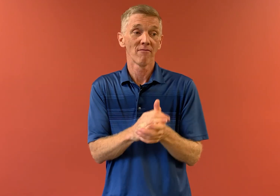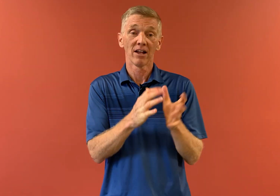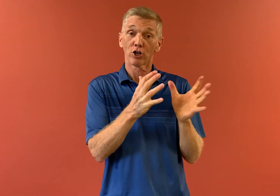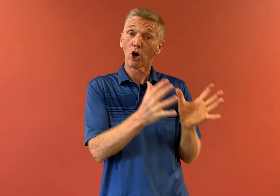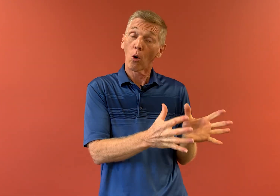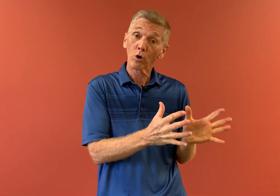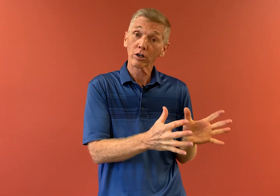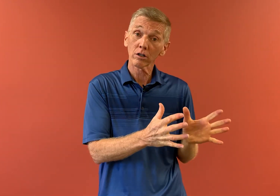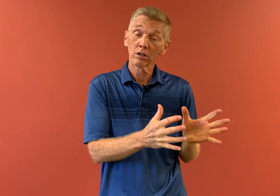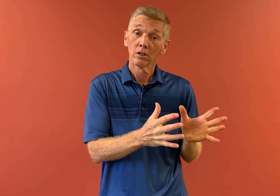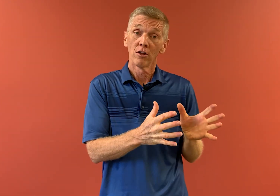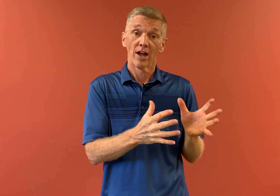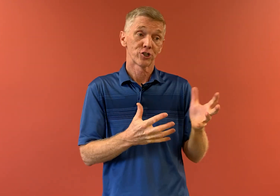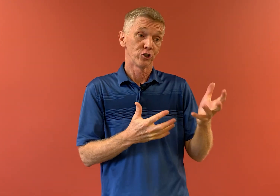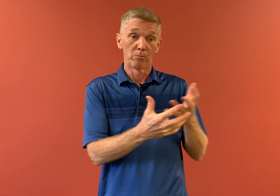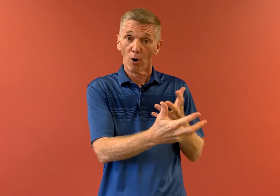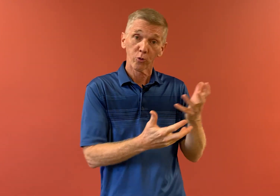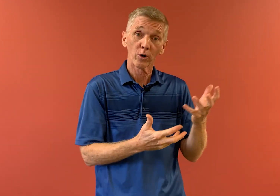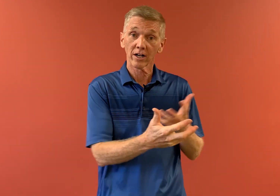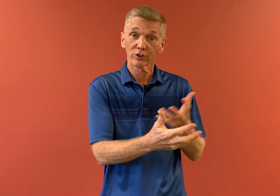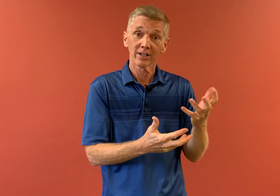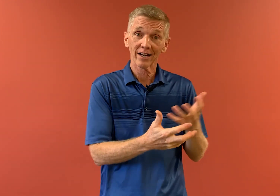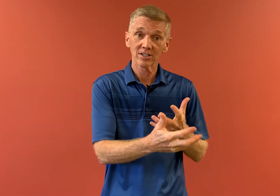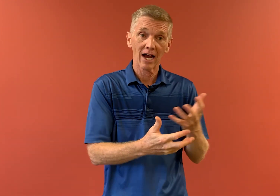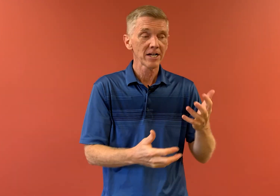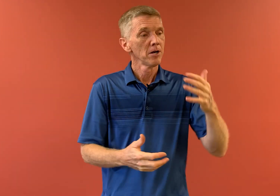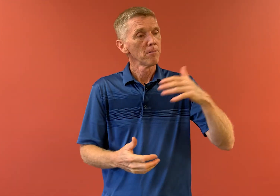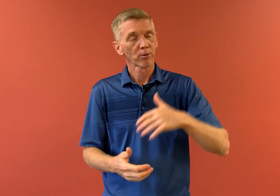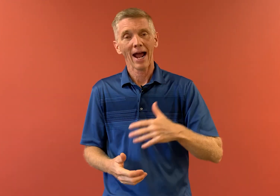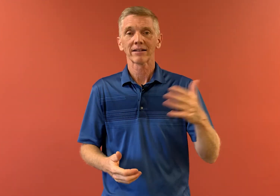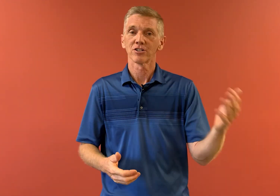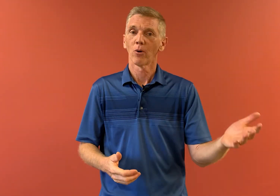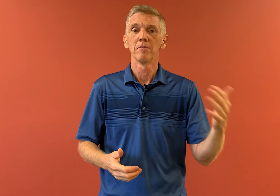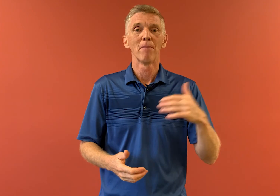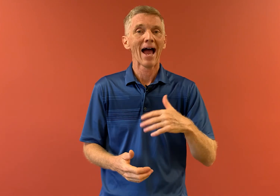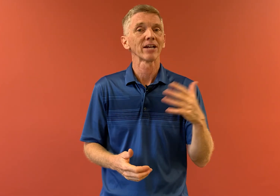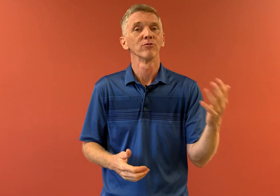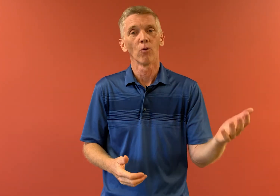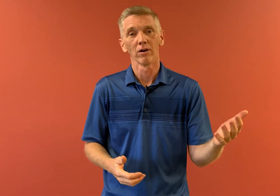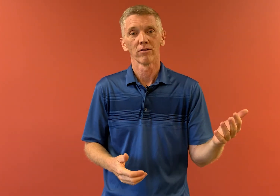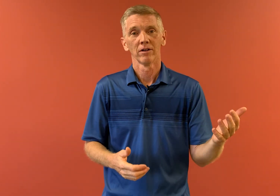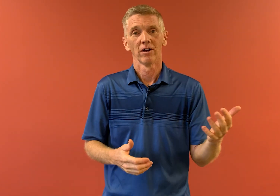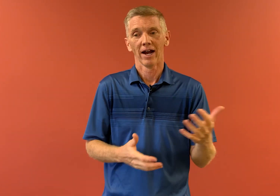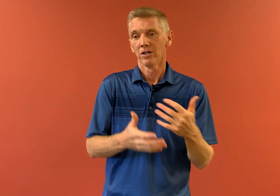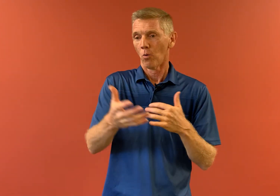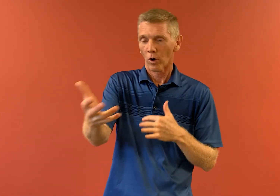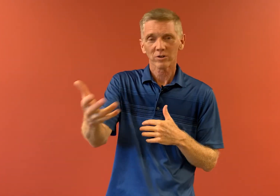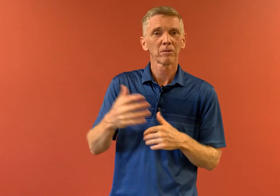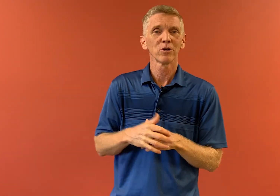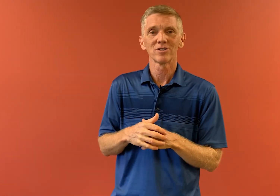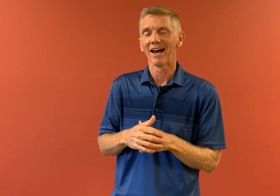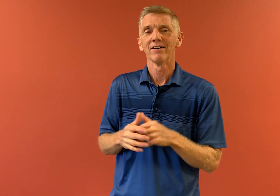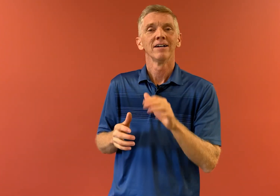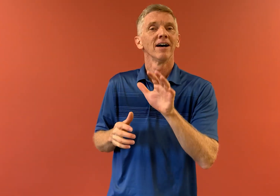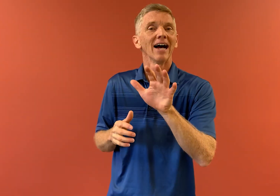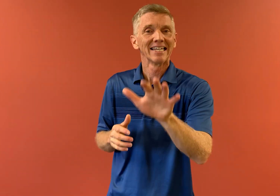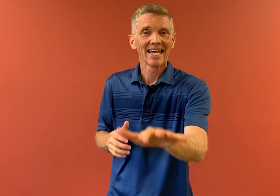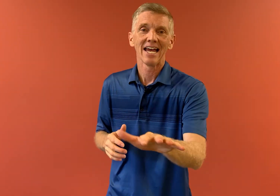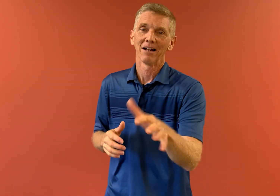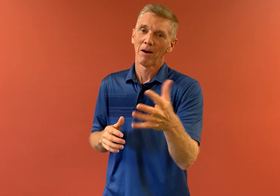another coworker that you're both working on learning how to sign, practice going back and forth. All right? Work with somebody who's deaf. Again, I'm